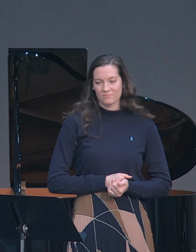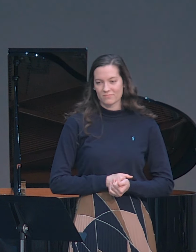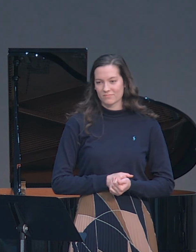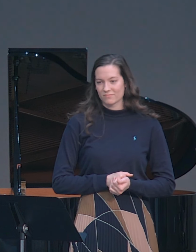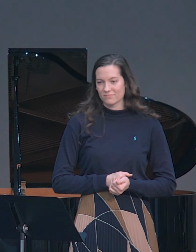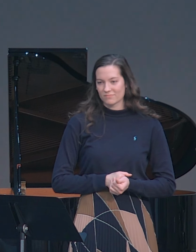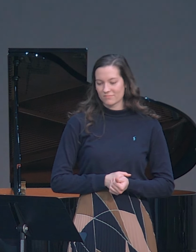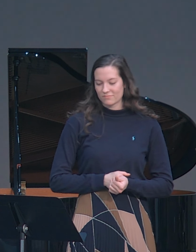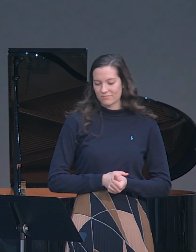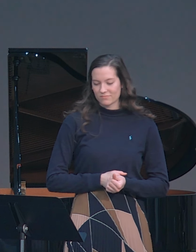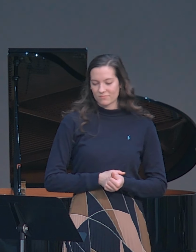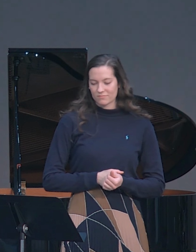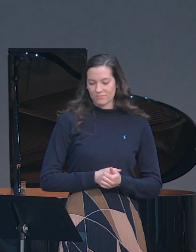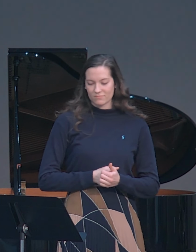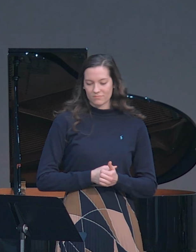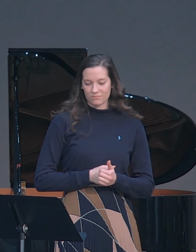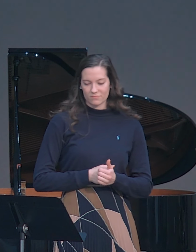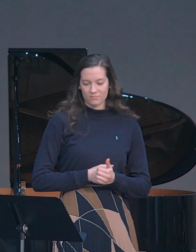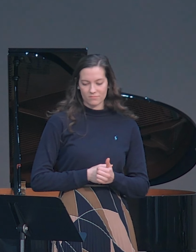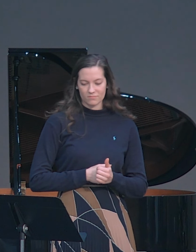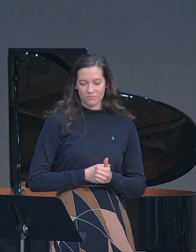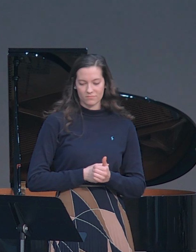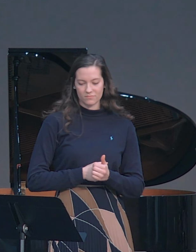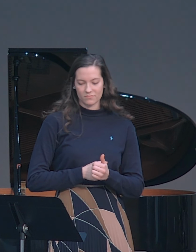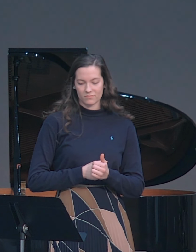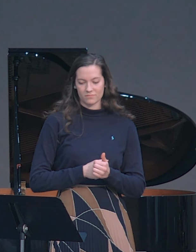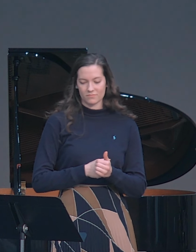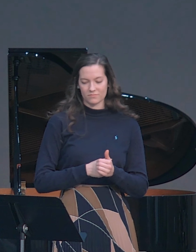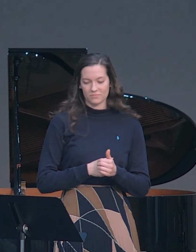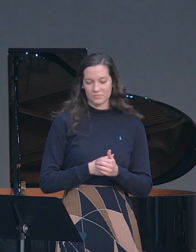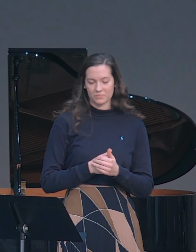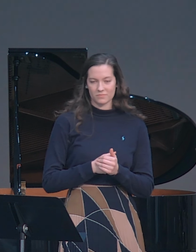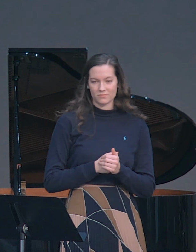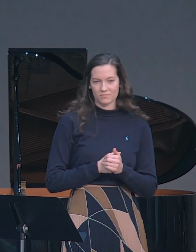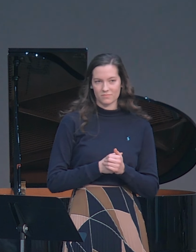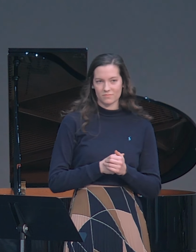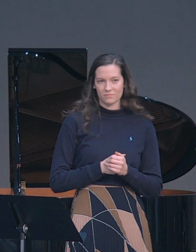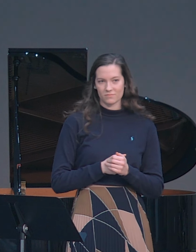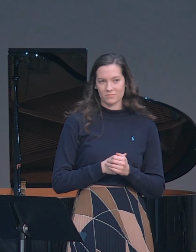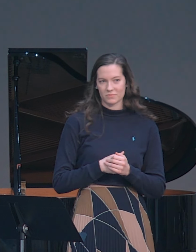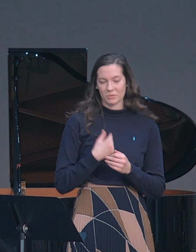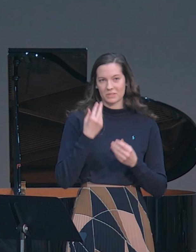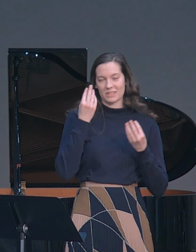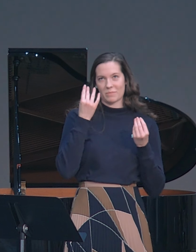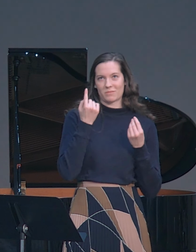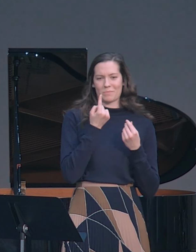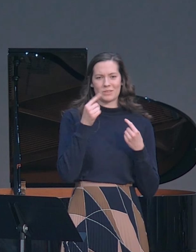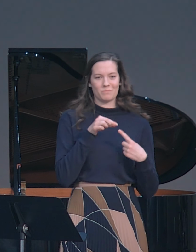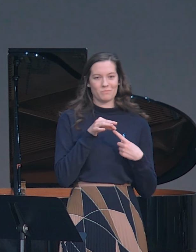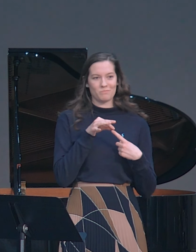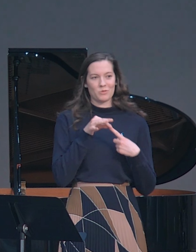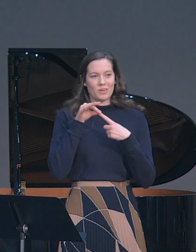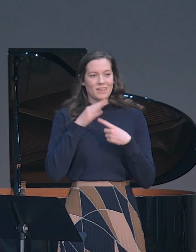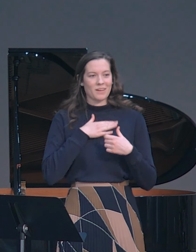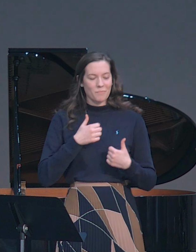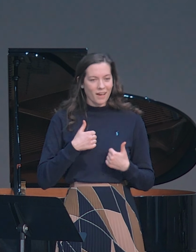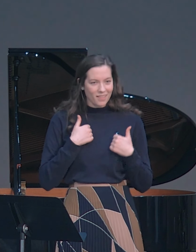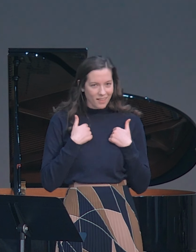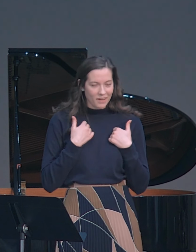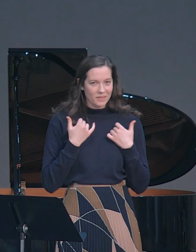Well, as we consider this morning, I got to thinking about something unique in my life right now, and that is